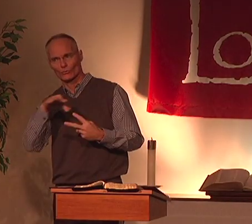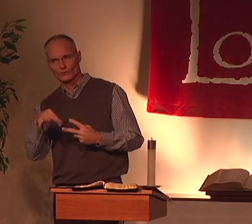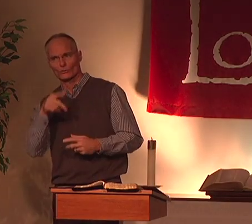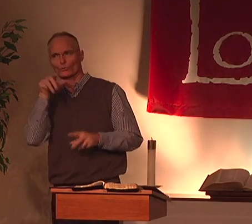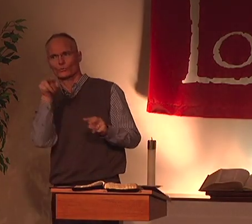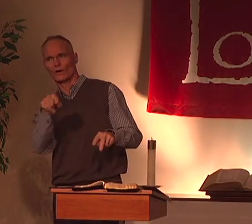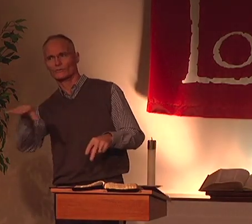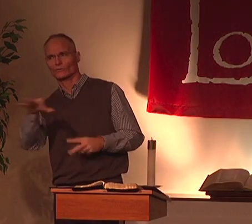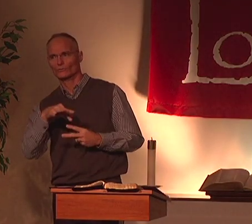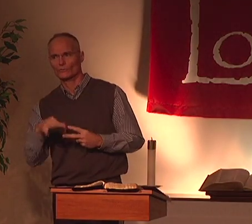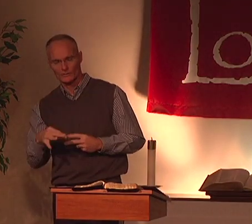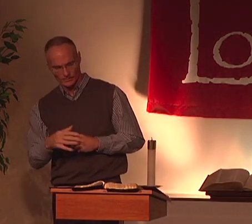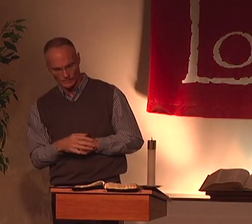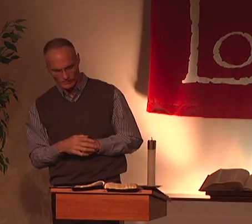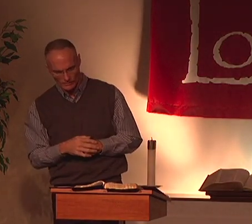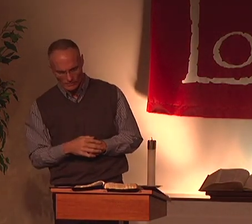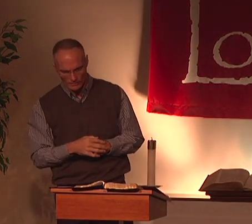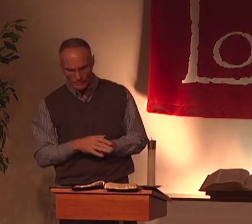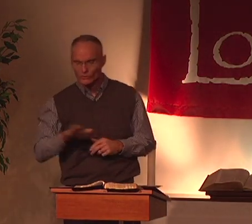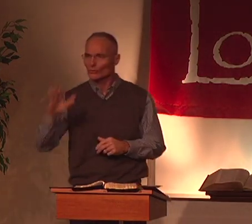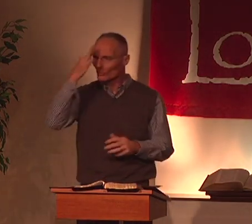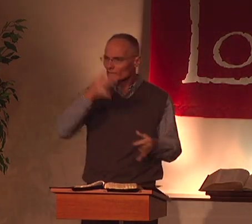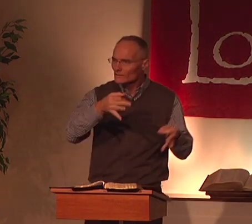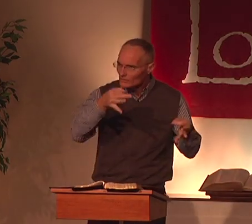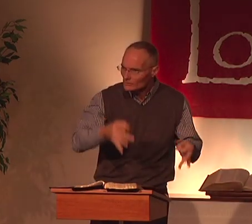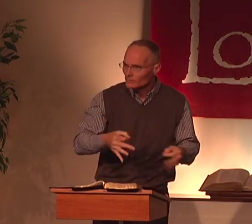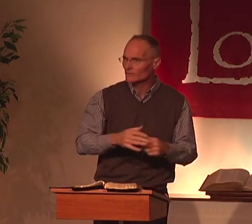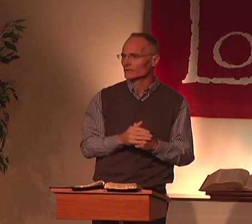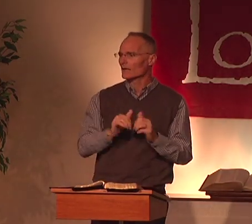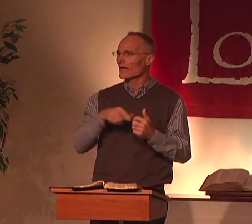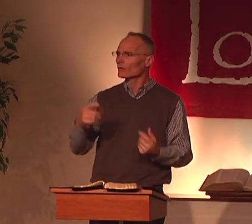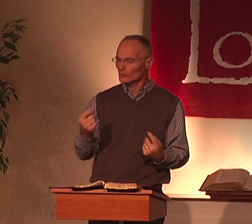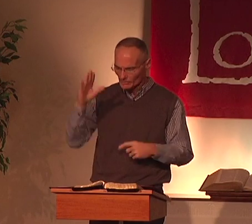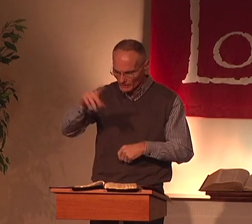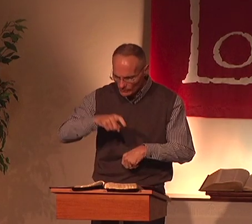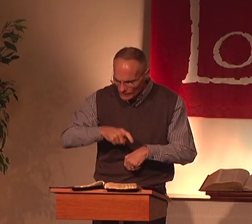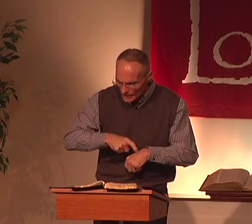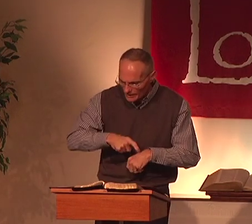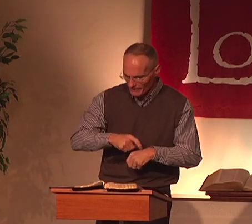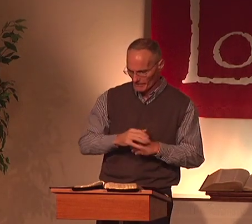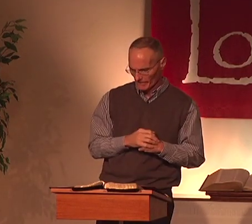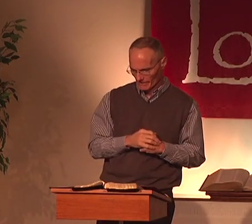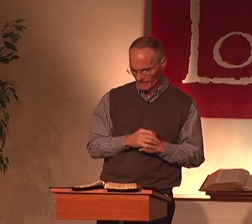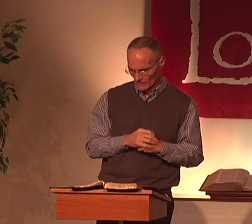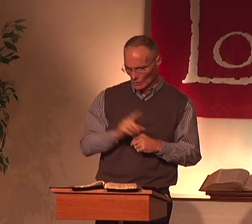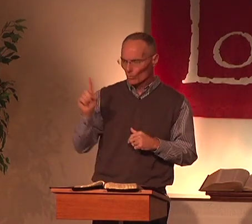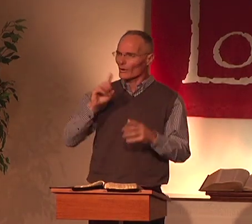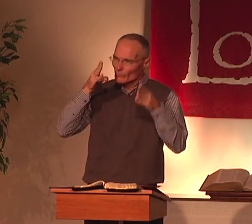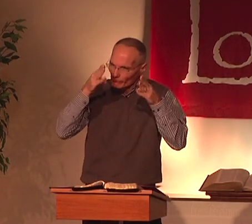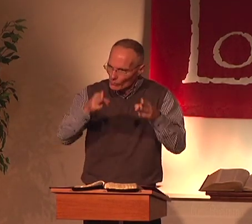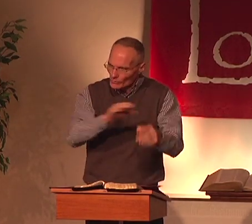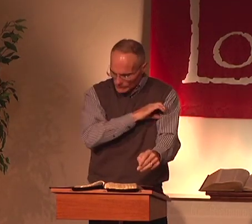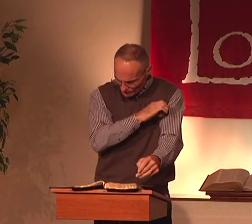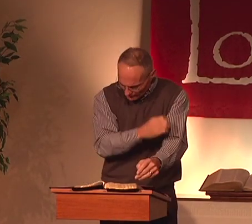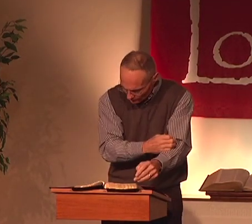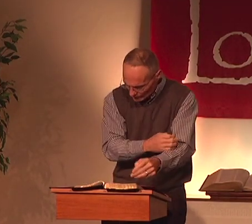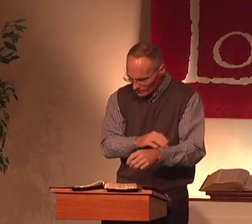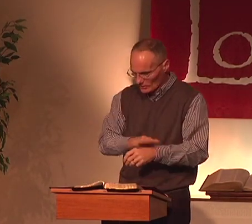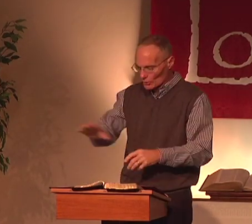watching you Nobody's watching your choices Your decisions you make How you spend your time Where you focus